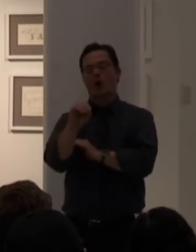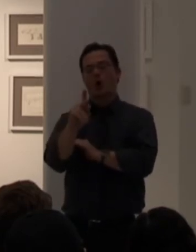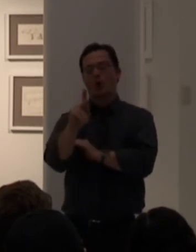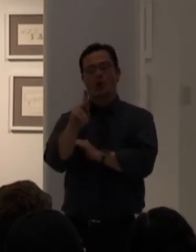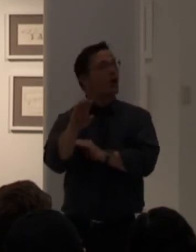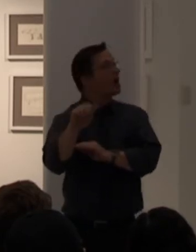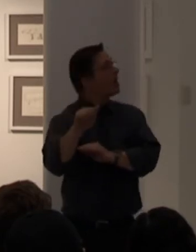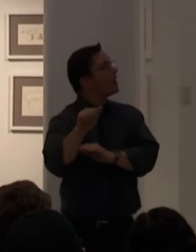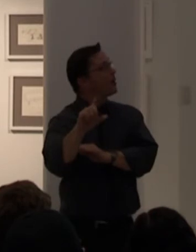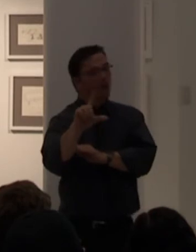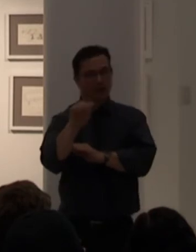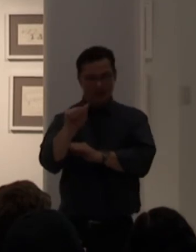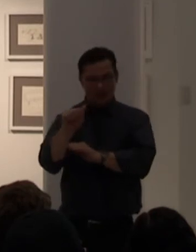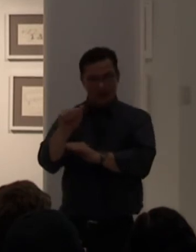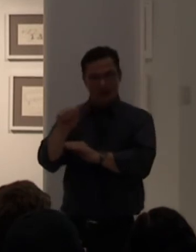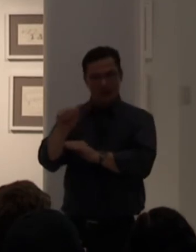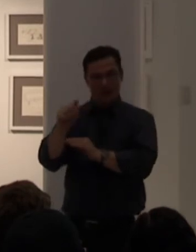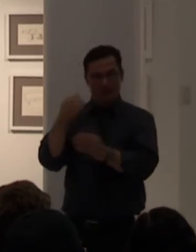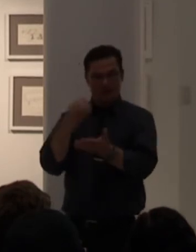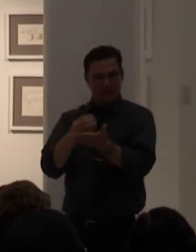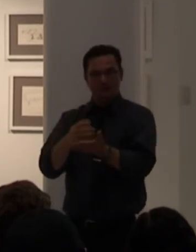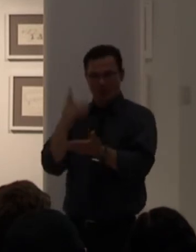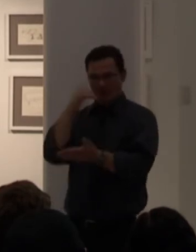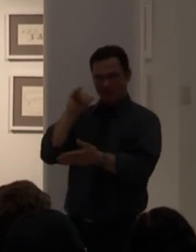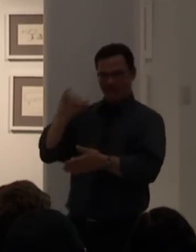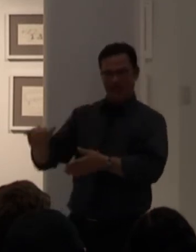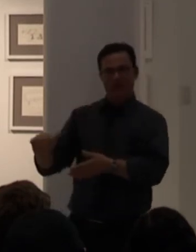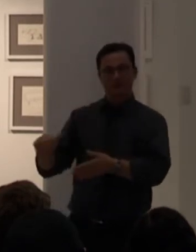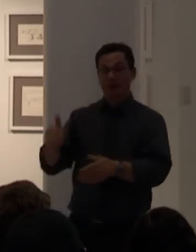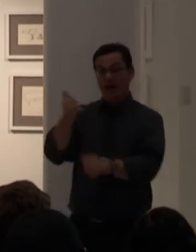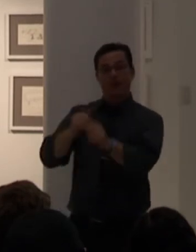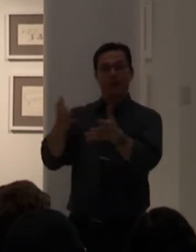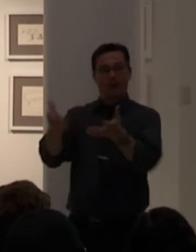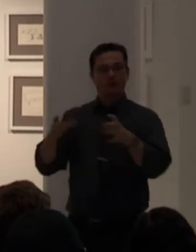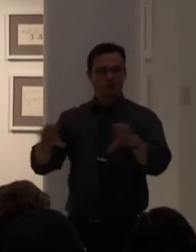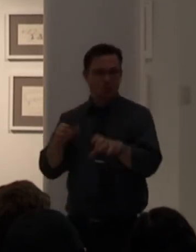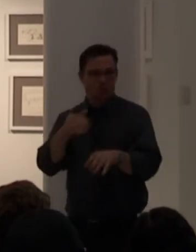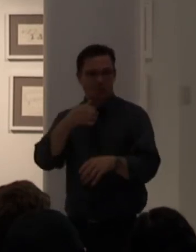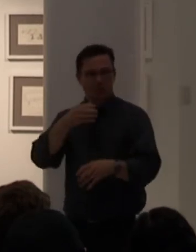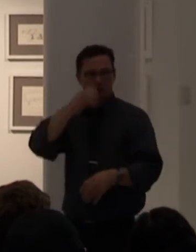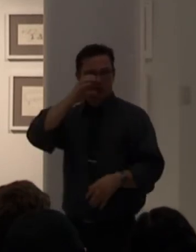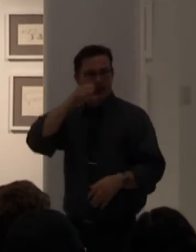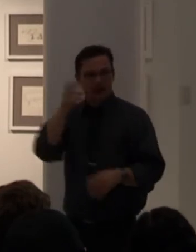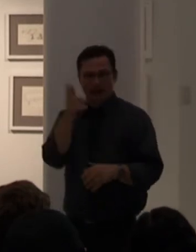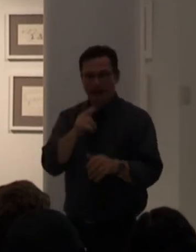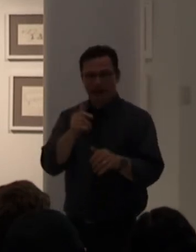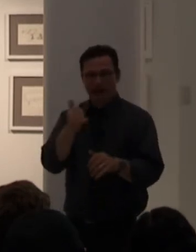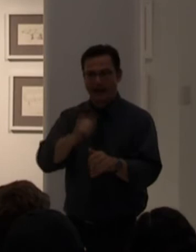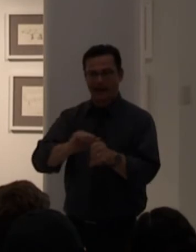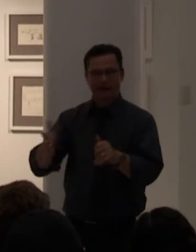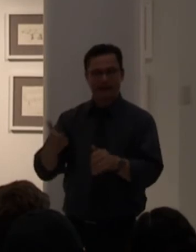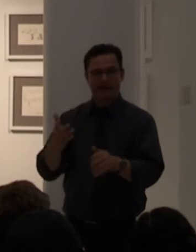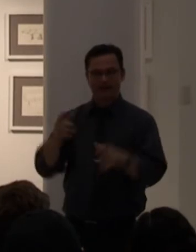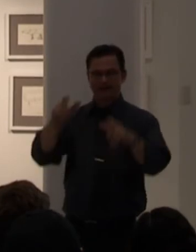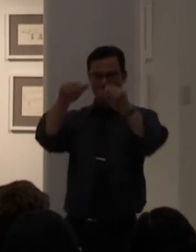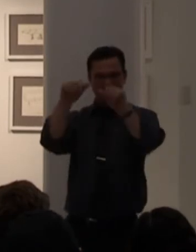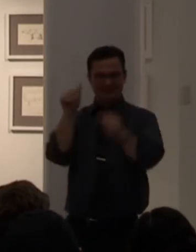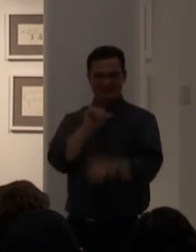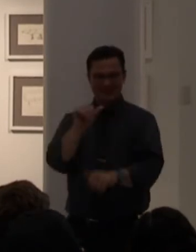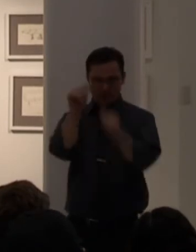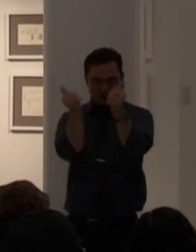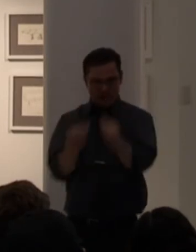like that. And it says that anybody that wants to do a drink or anything that puts it into the shape